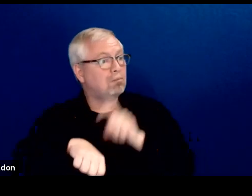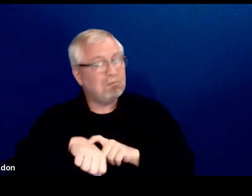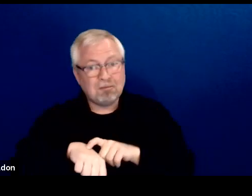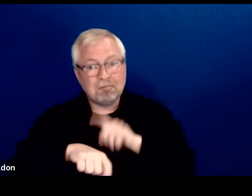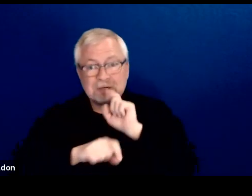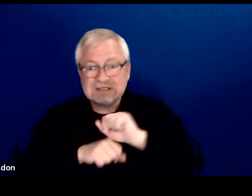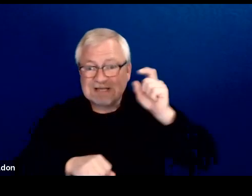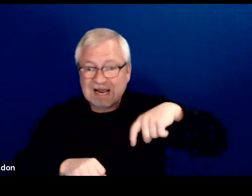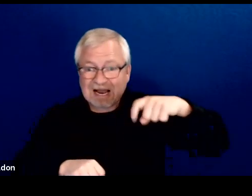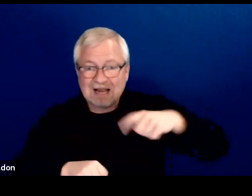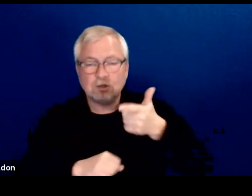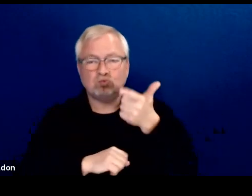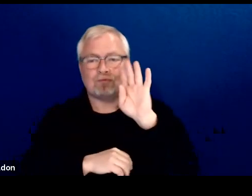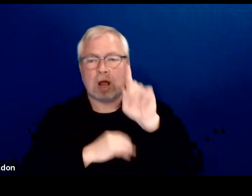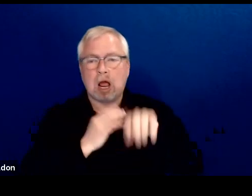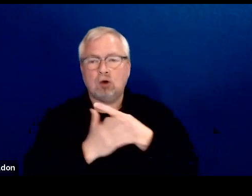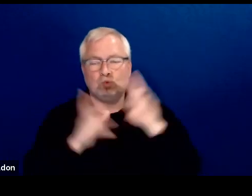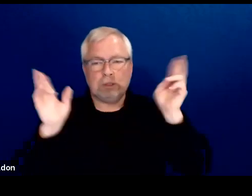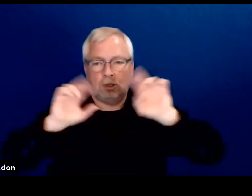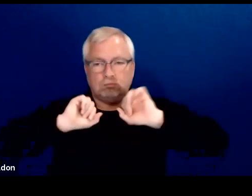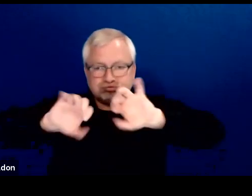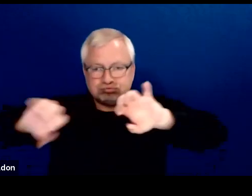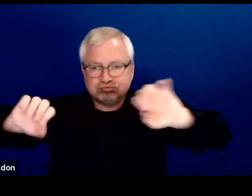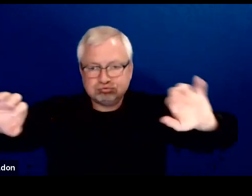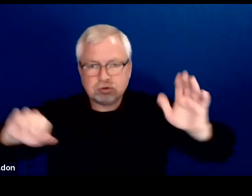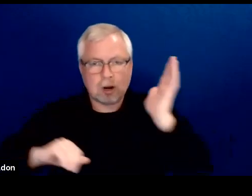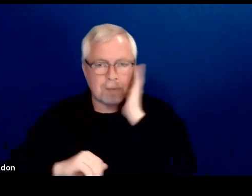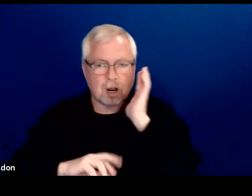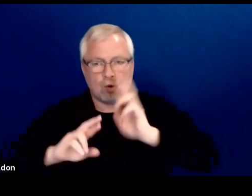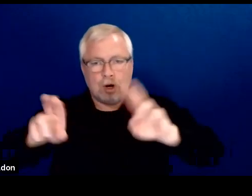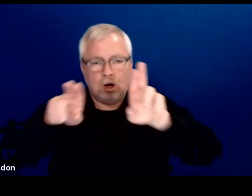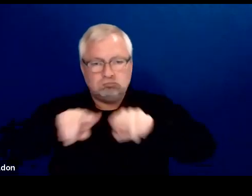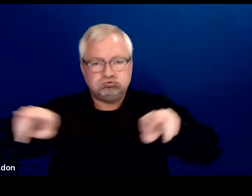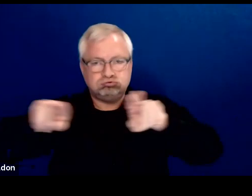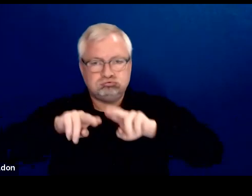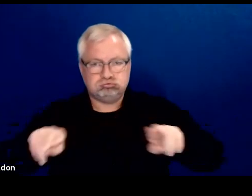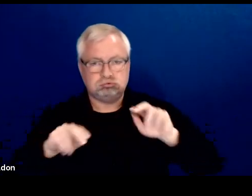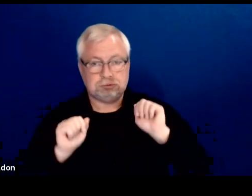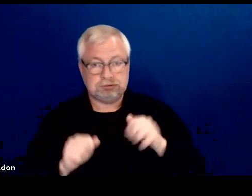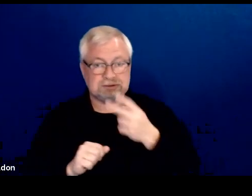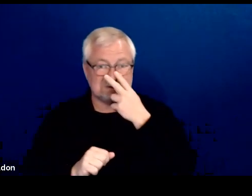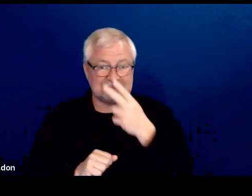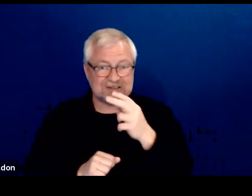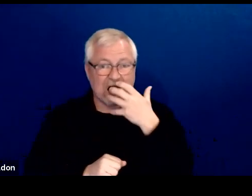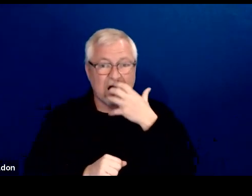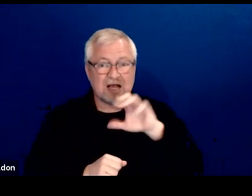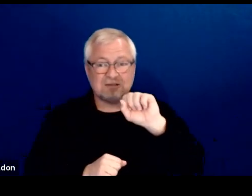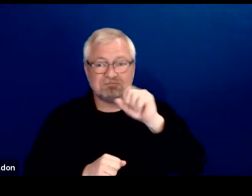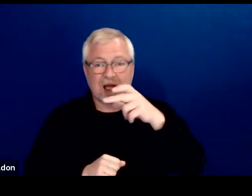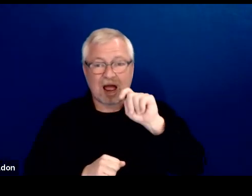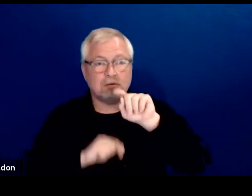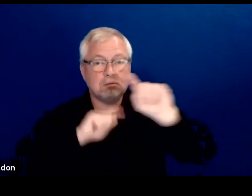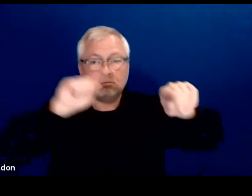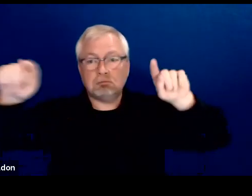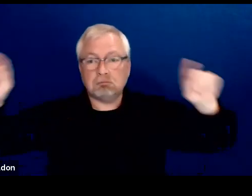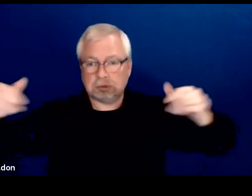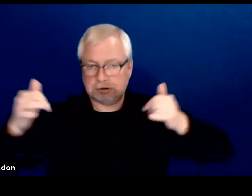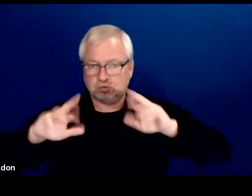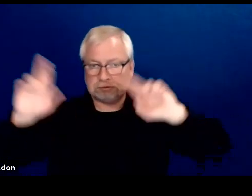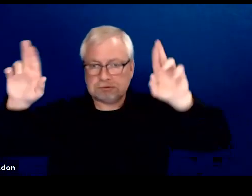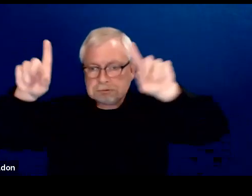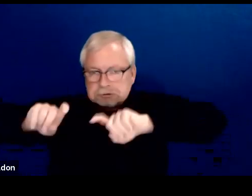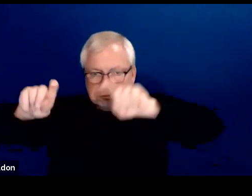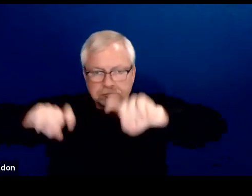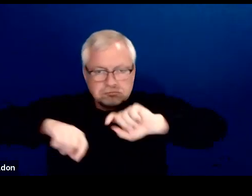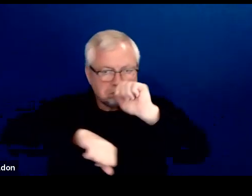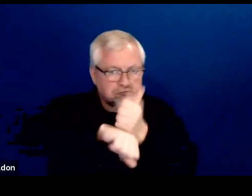go. So if we start to see hotspots, which again, we're getting testing now that can predict hotspots into the future about a